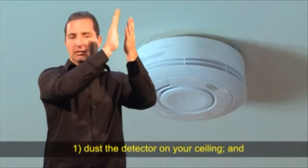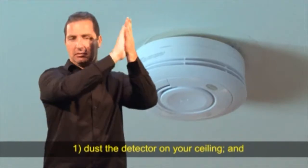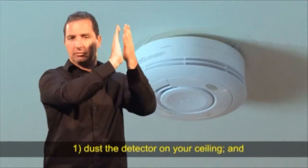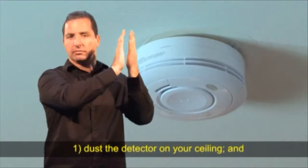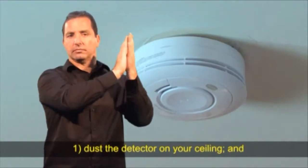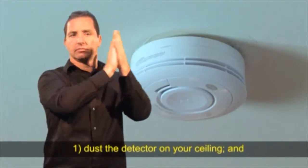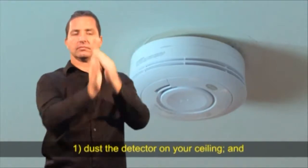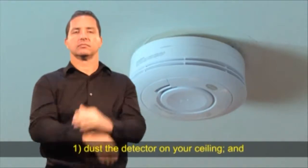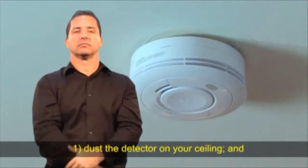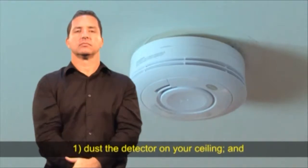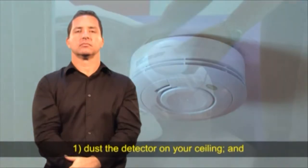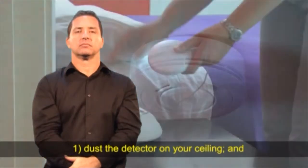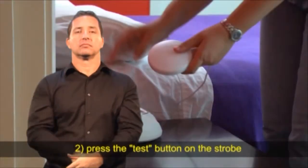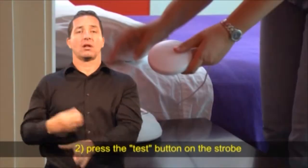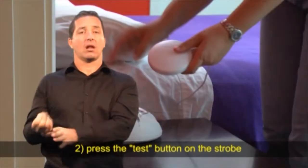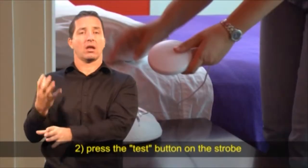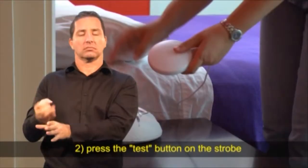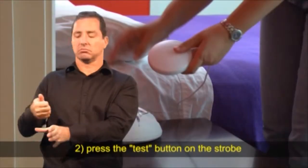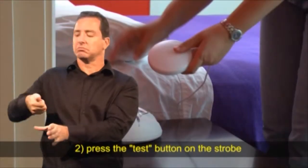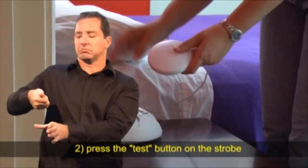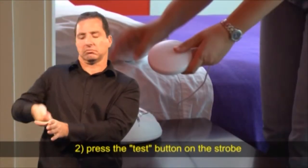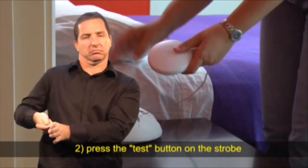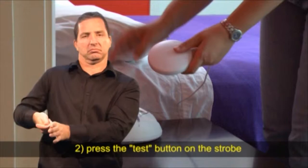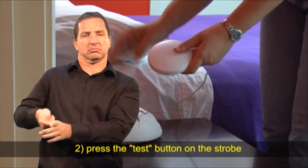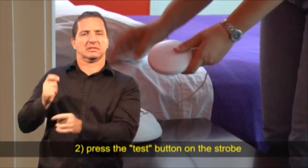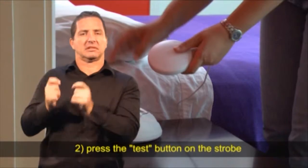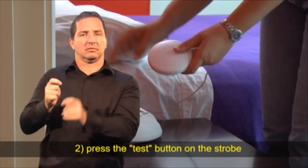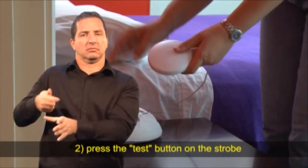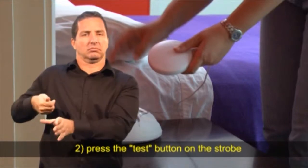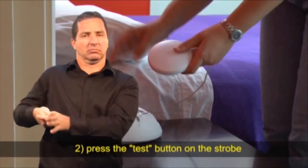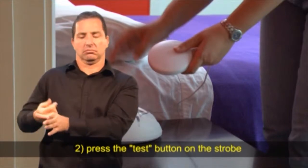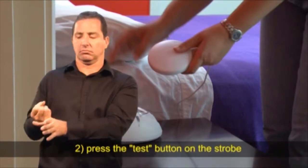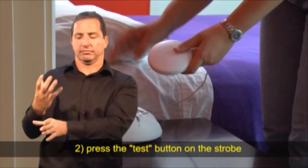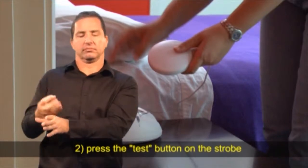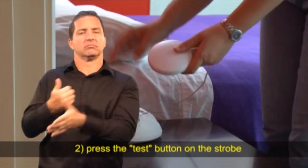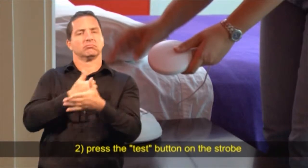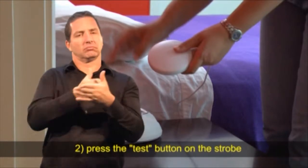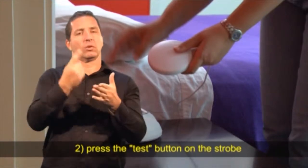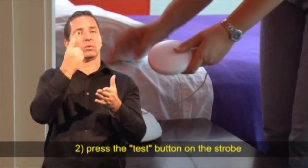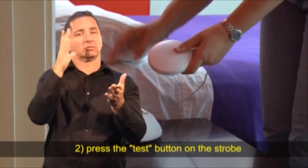ceiling and press the test button on the strobe.